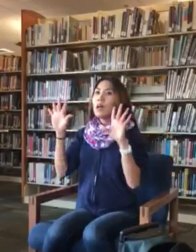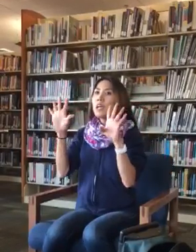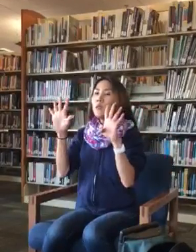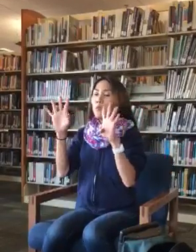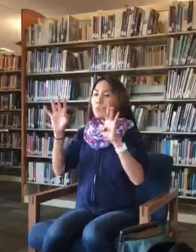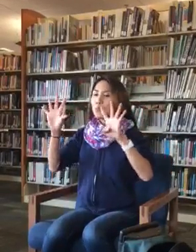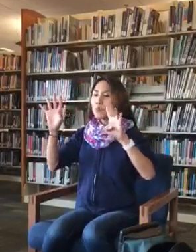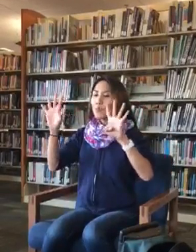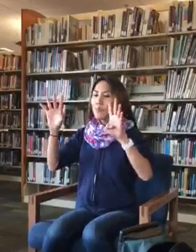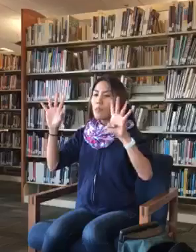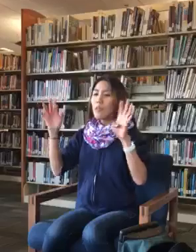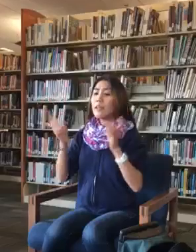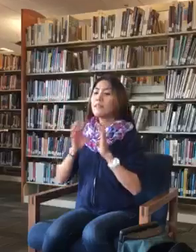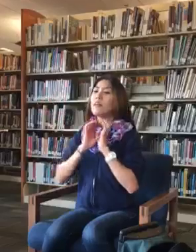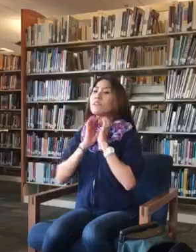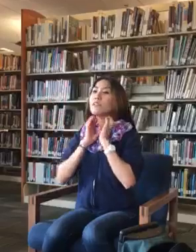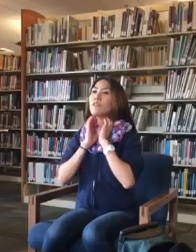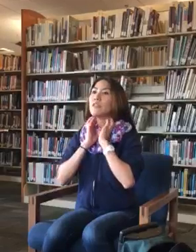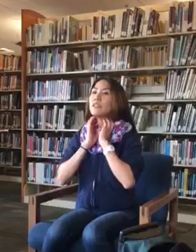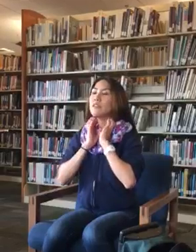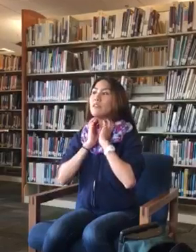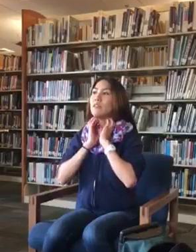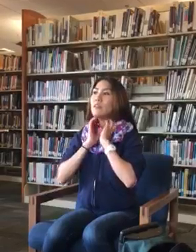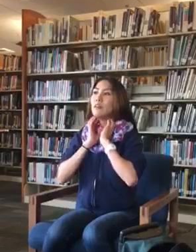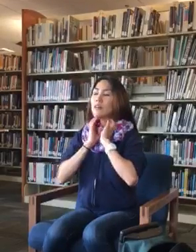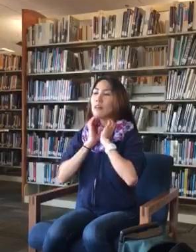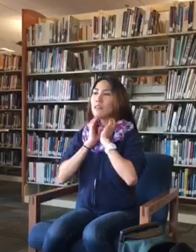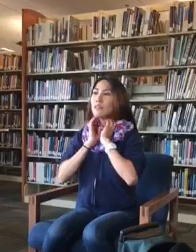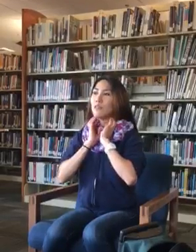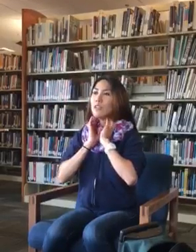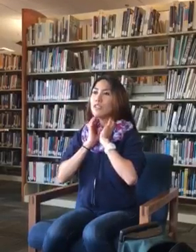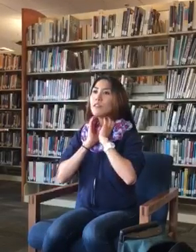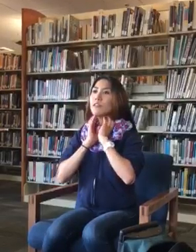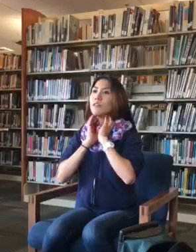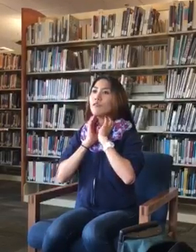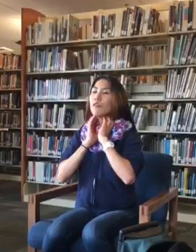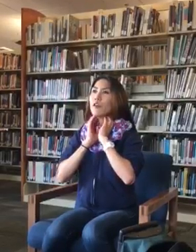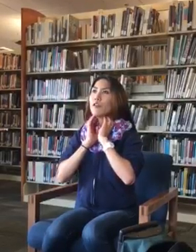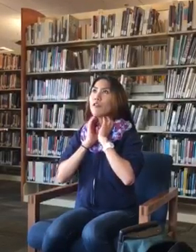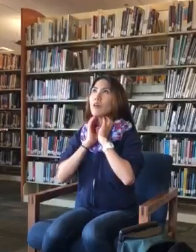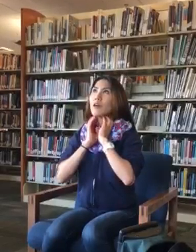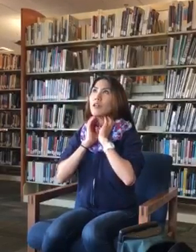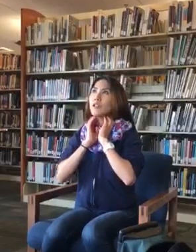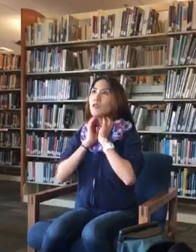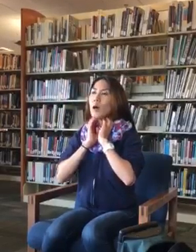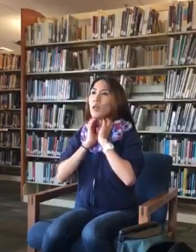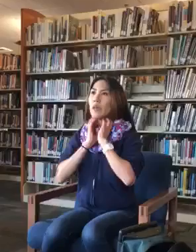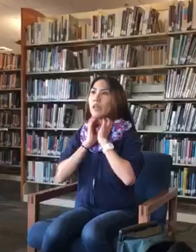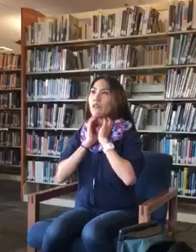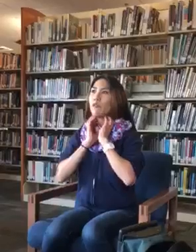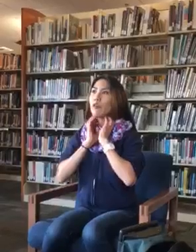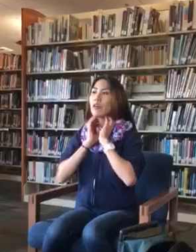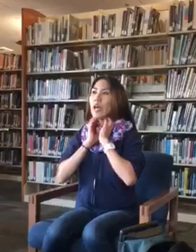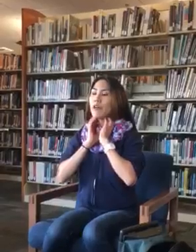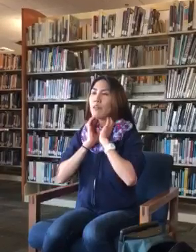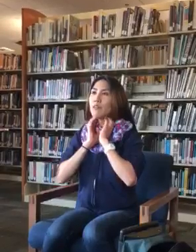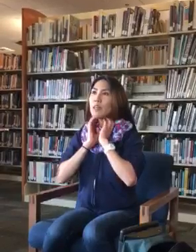9 is glossopharyngeal. Glossopharyngeal for your swallowing, for gag